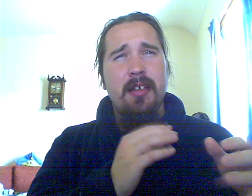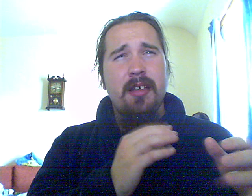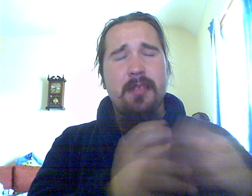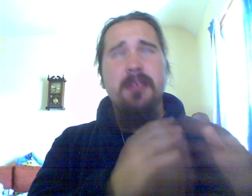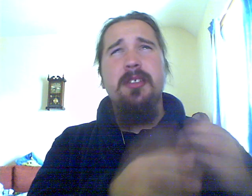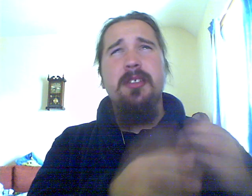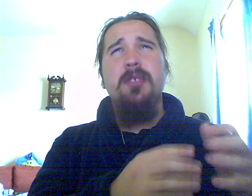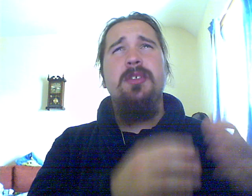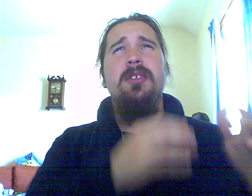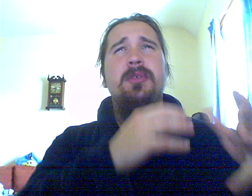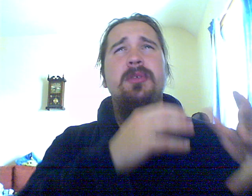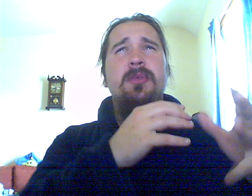is supposedly used to